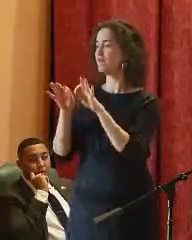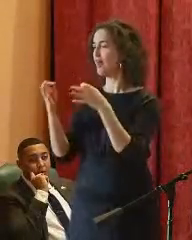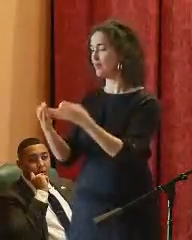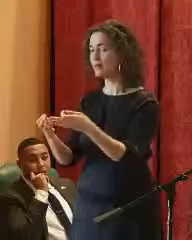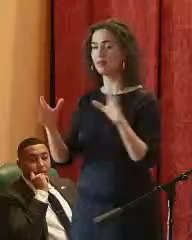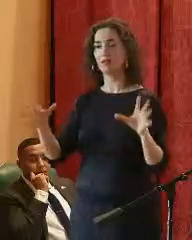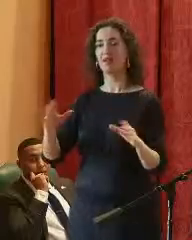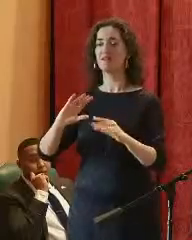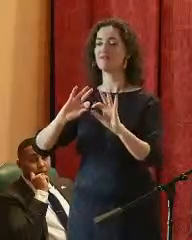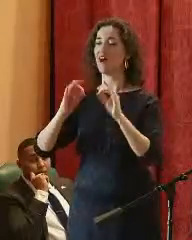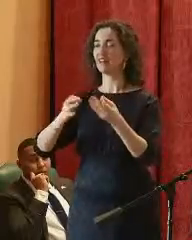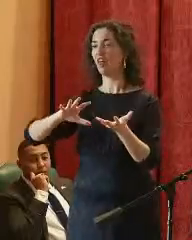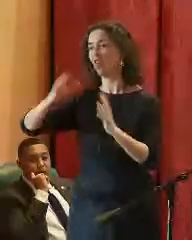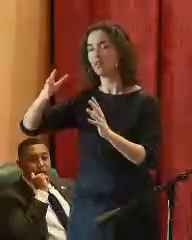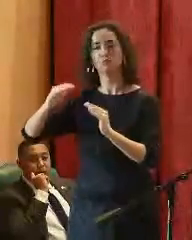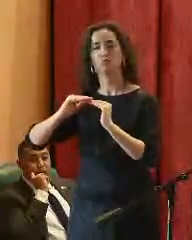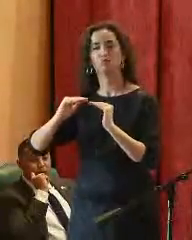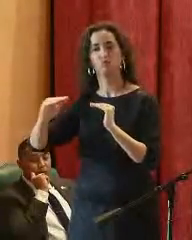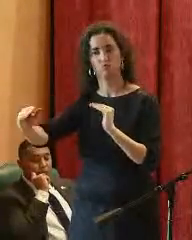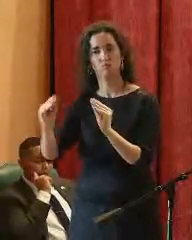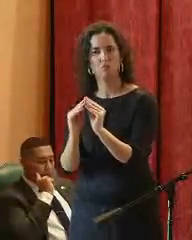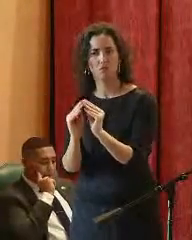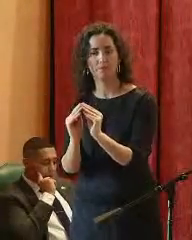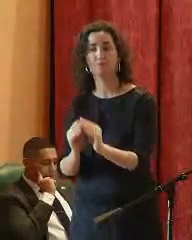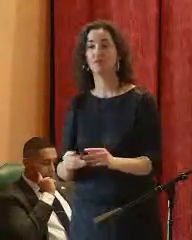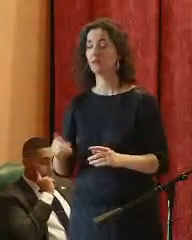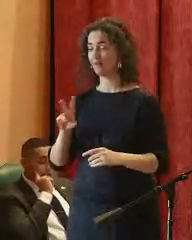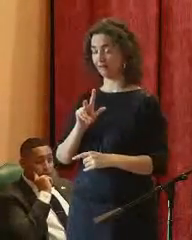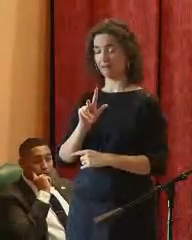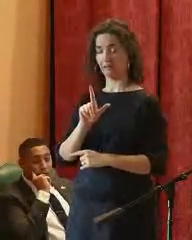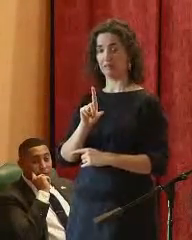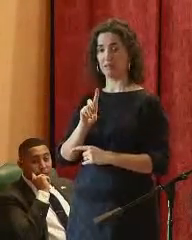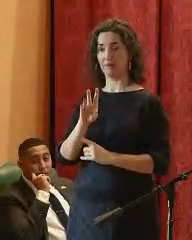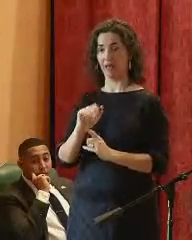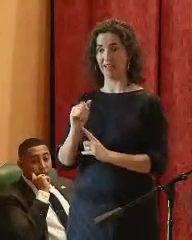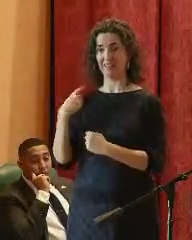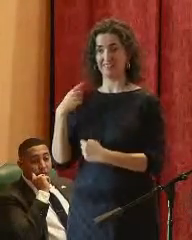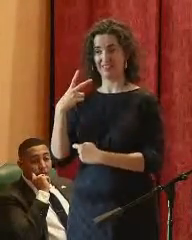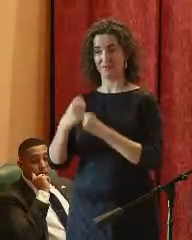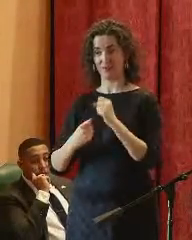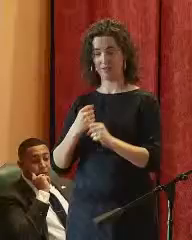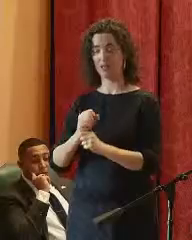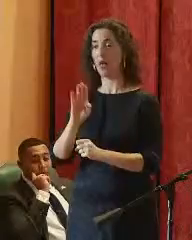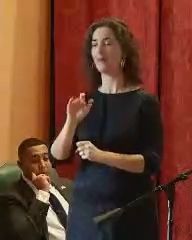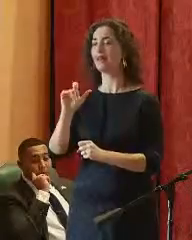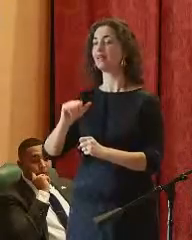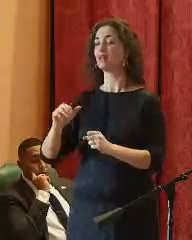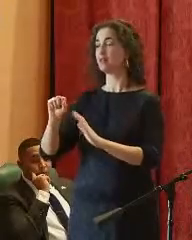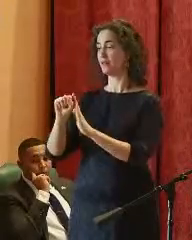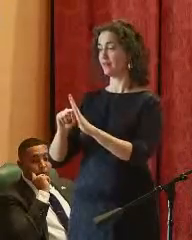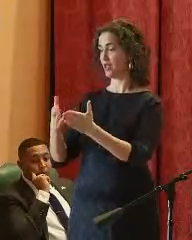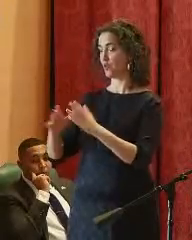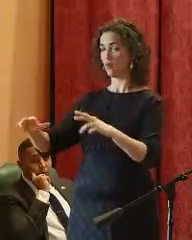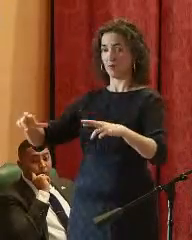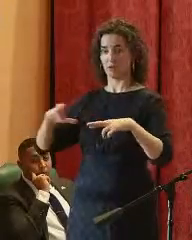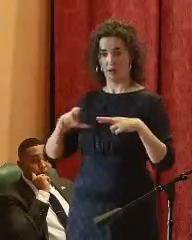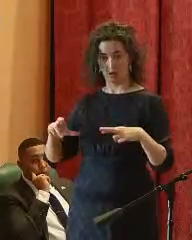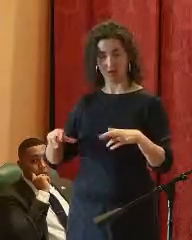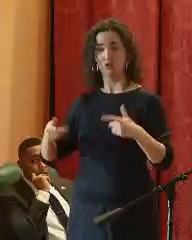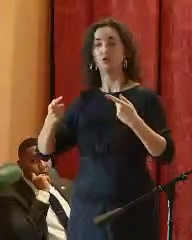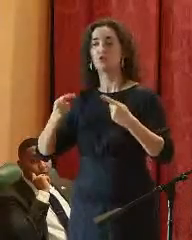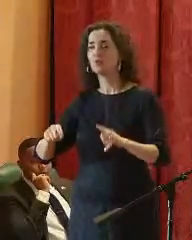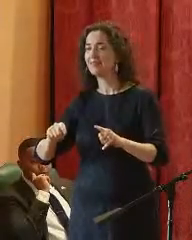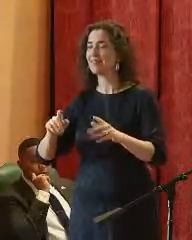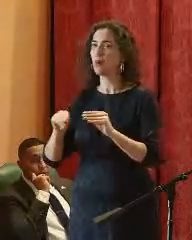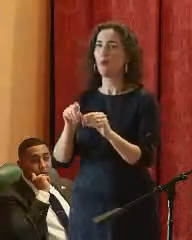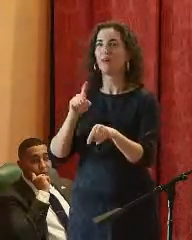financially stable. After nearly 7 years with LDVA, Billy retired from state service to try to find more time